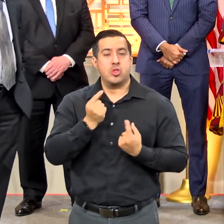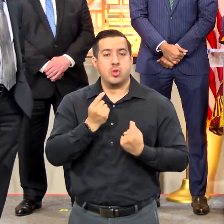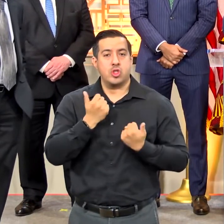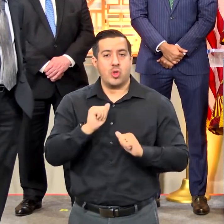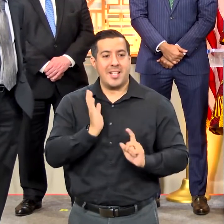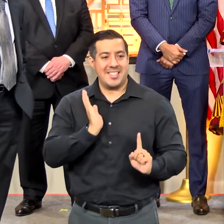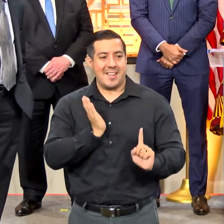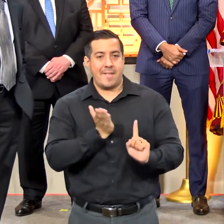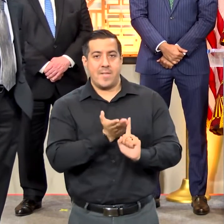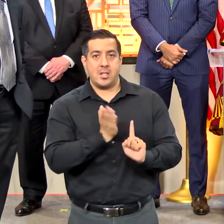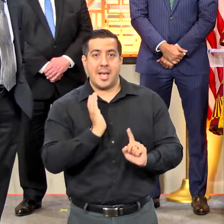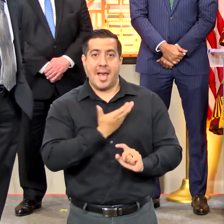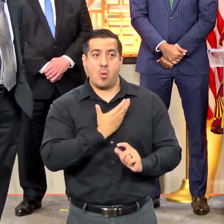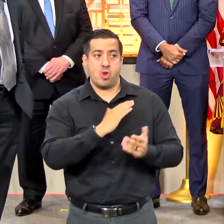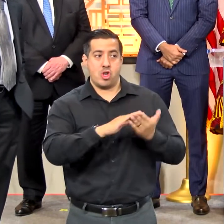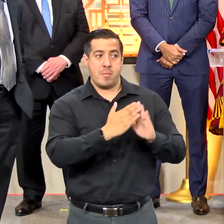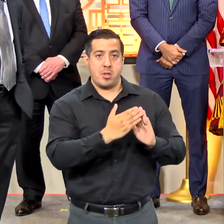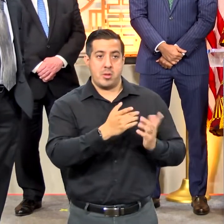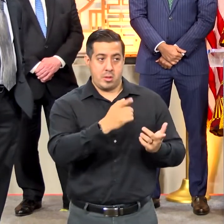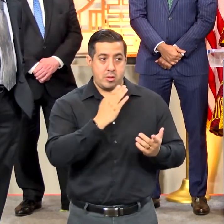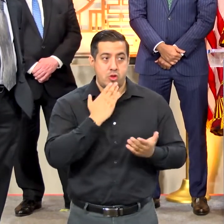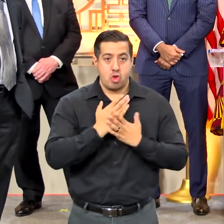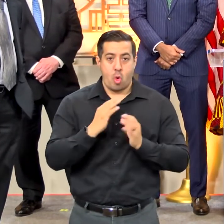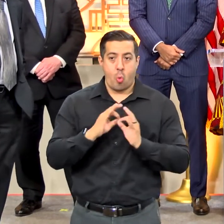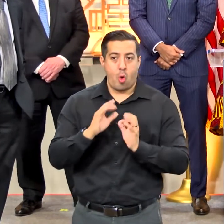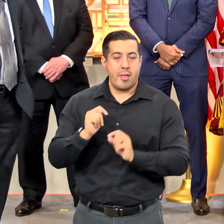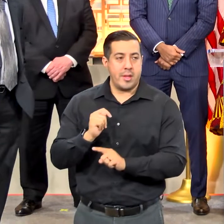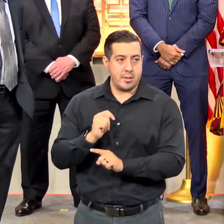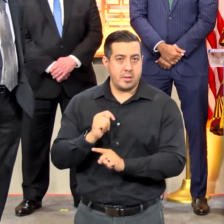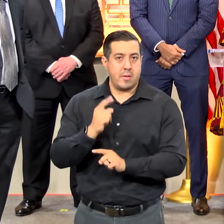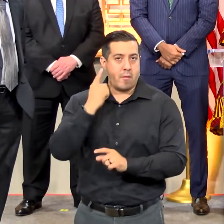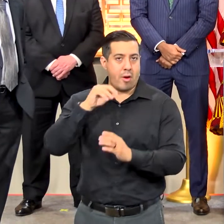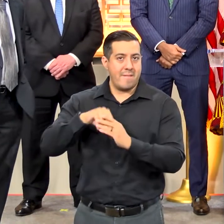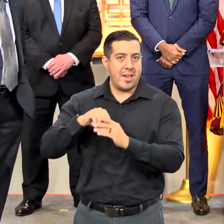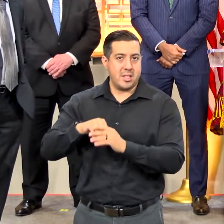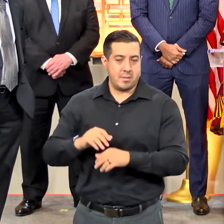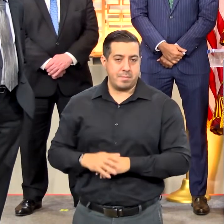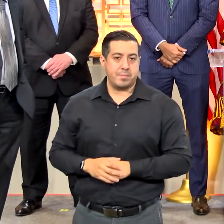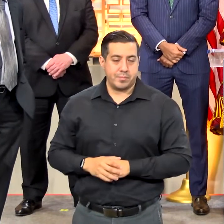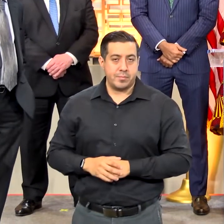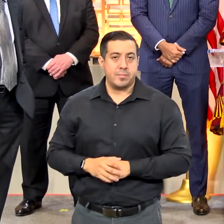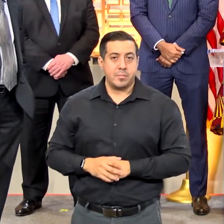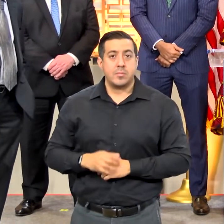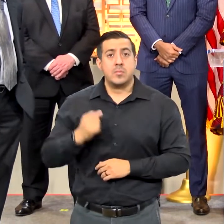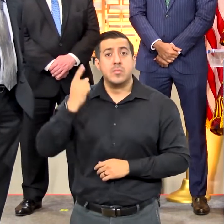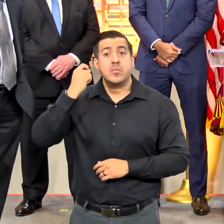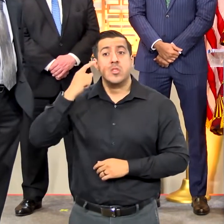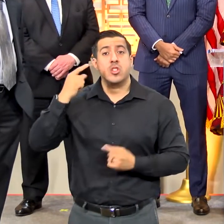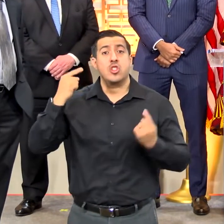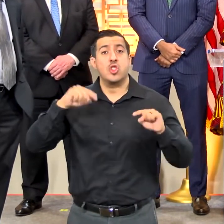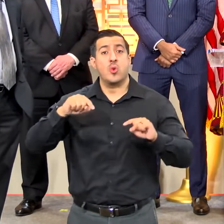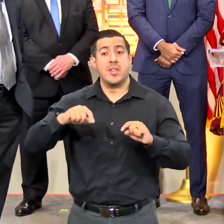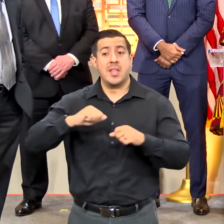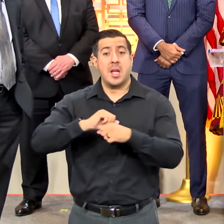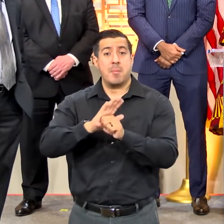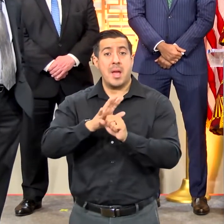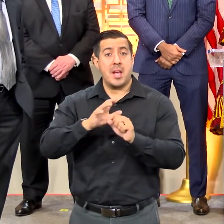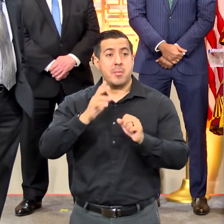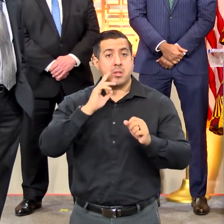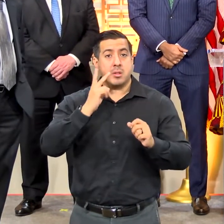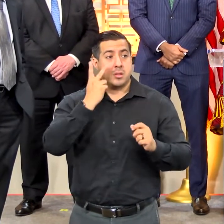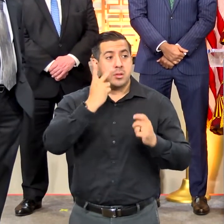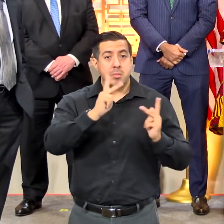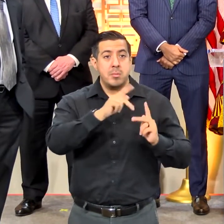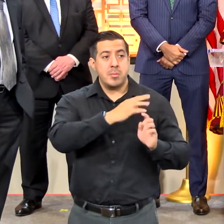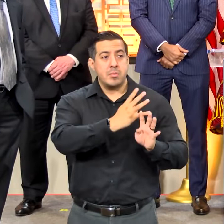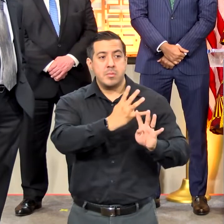convince our community it's worth investing in this problem. Look, during this pandemic, we've seen a lot of people in food lines,